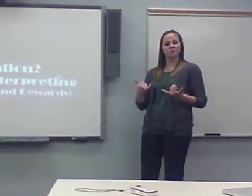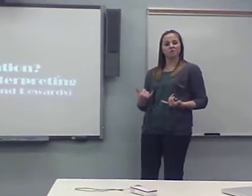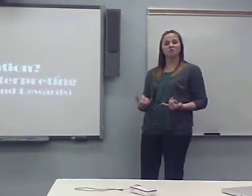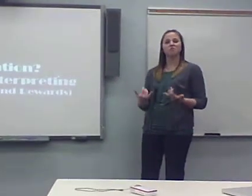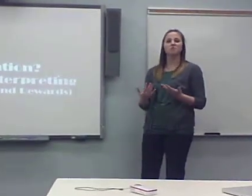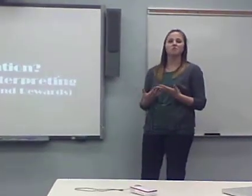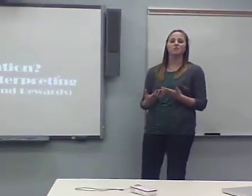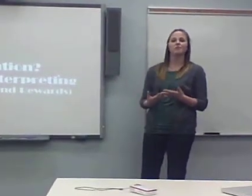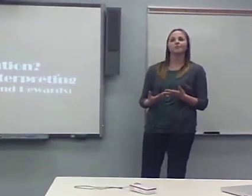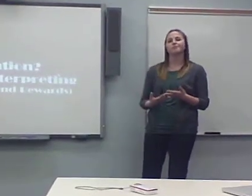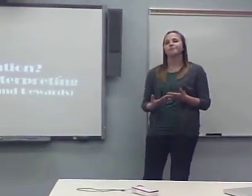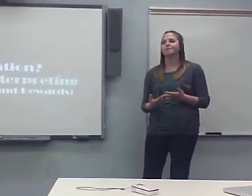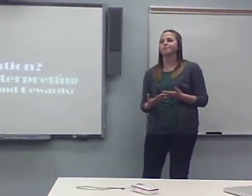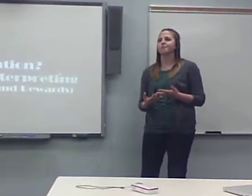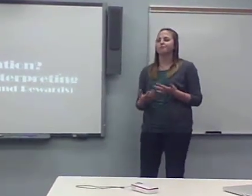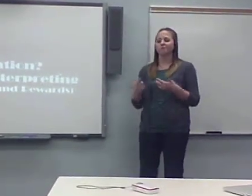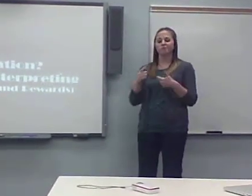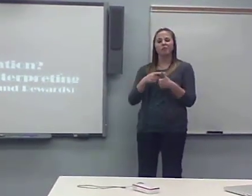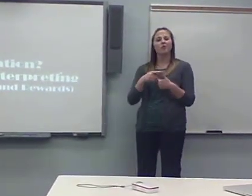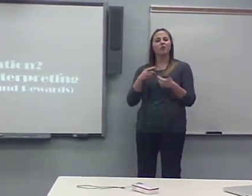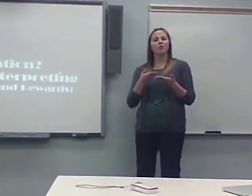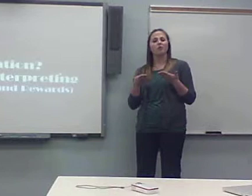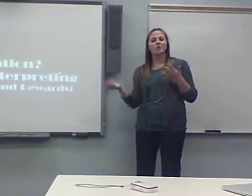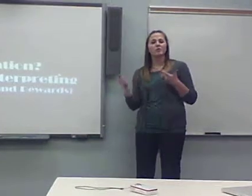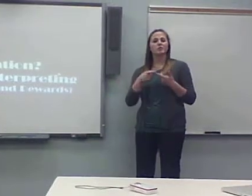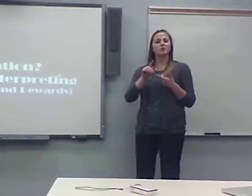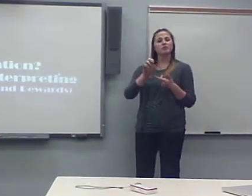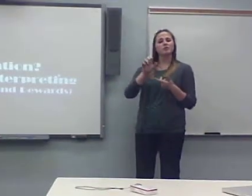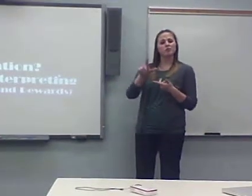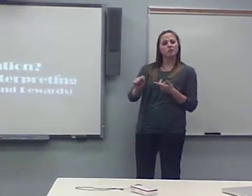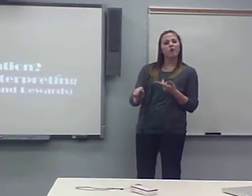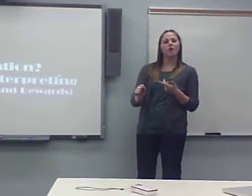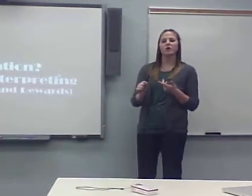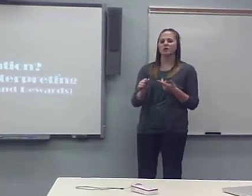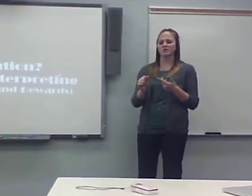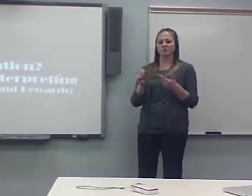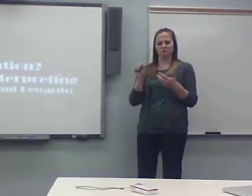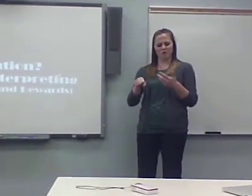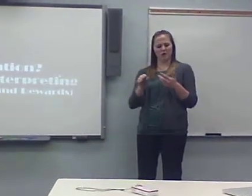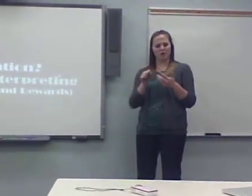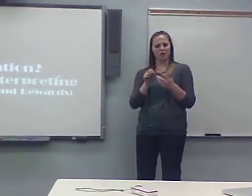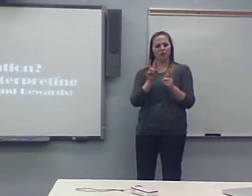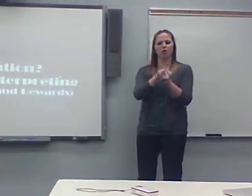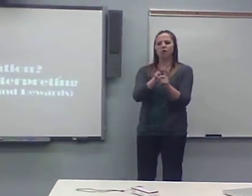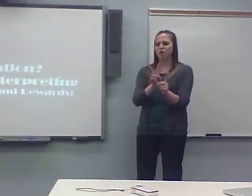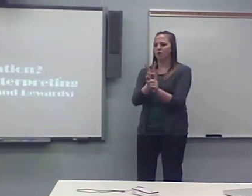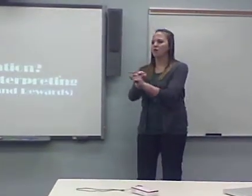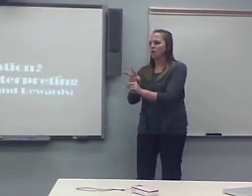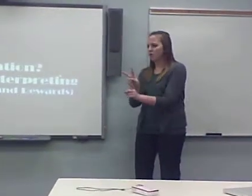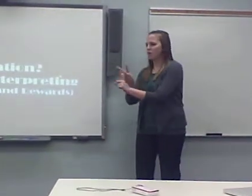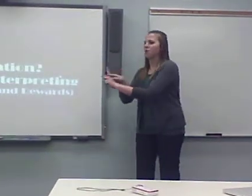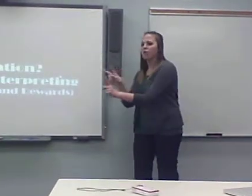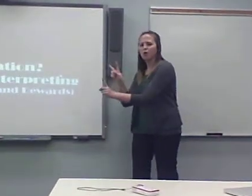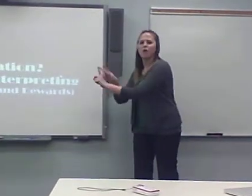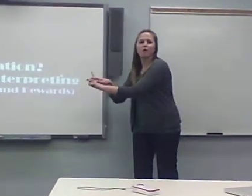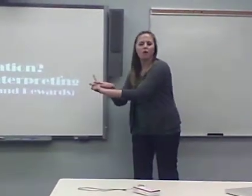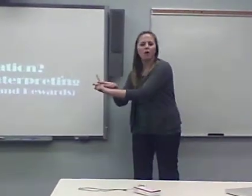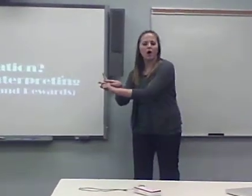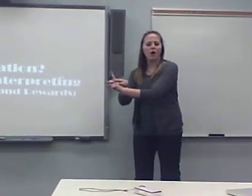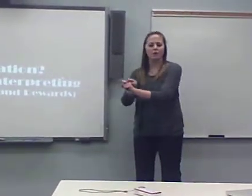resources, tools, and whatnot, these are things that can be applied to other religions if you choose to interpret in those other religions, and if they let you interpret in those other